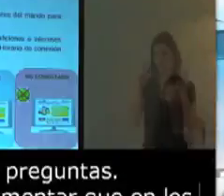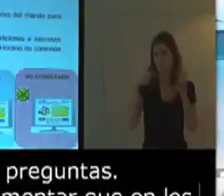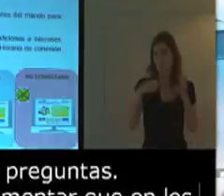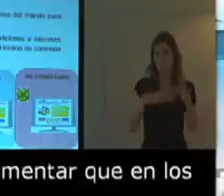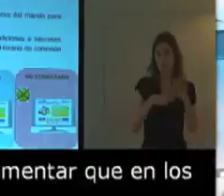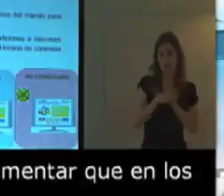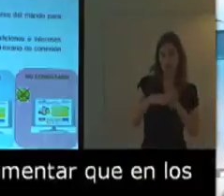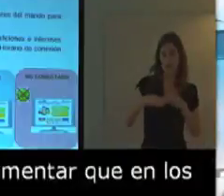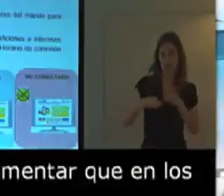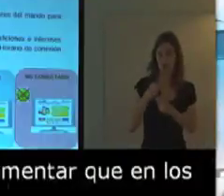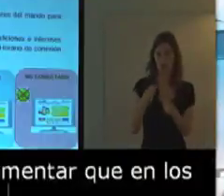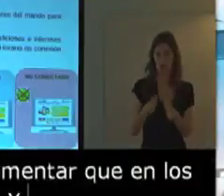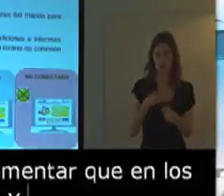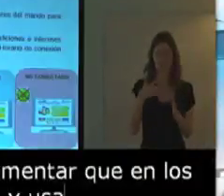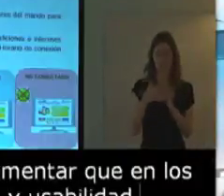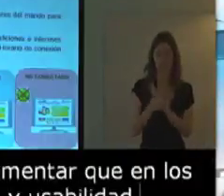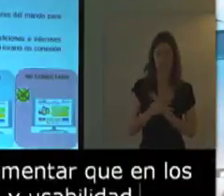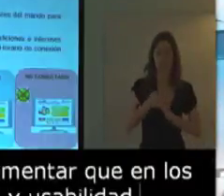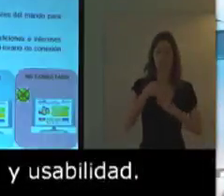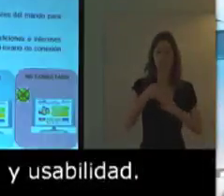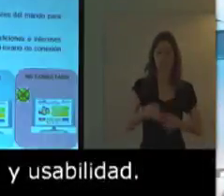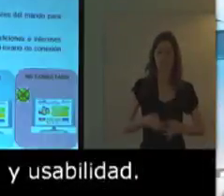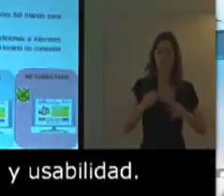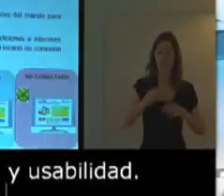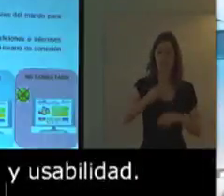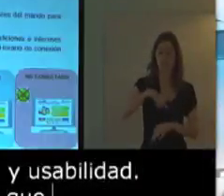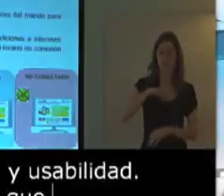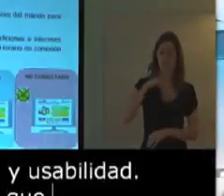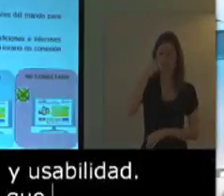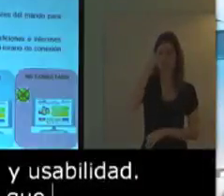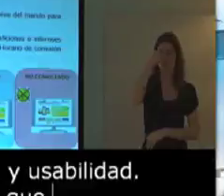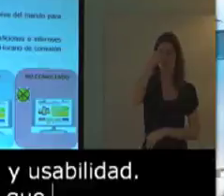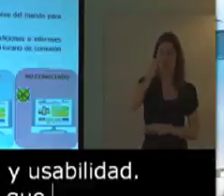accessibility and usability details. We had to